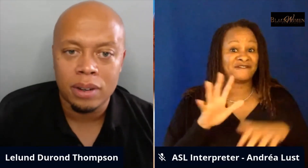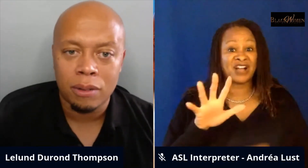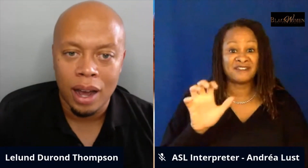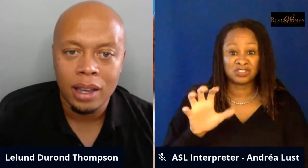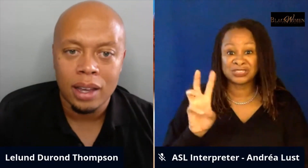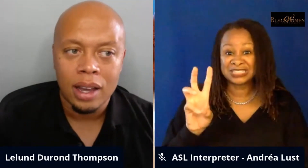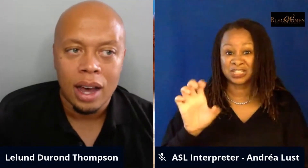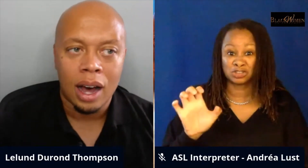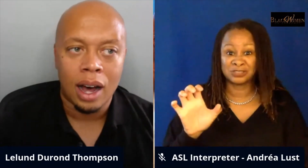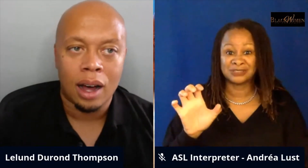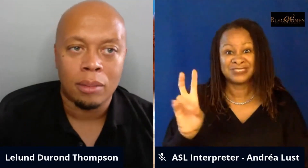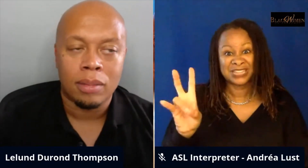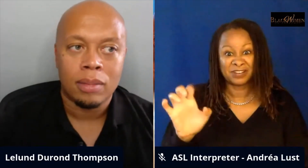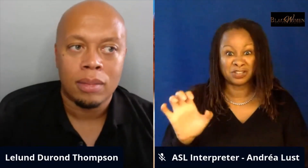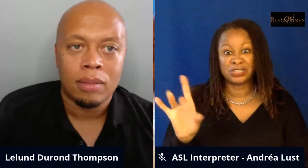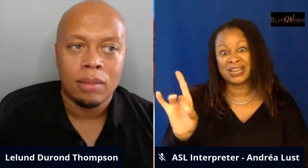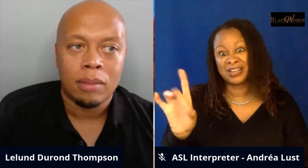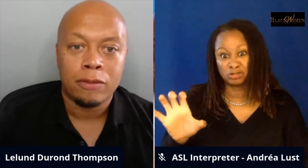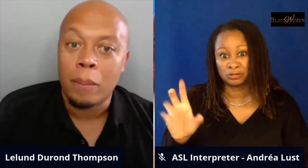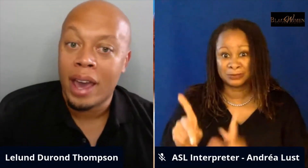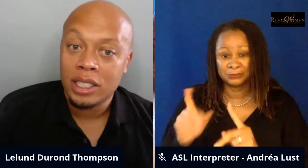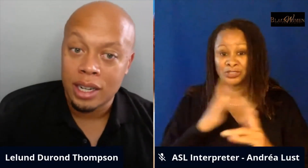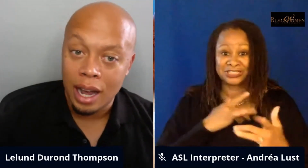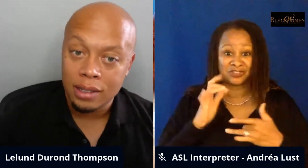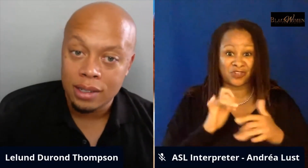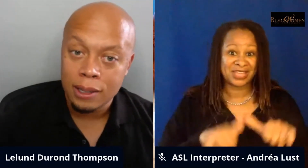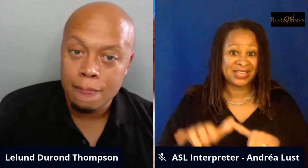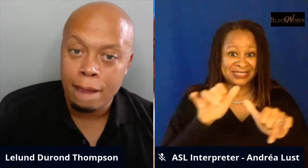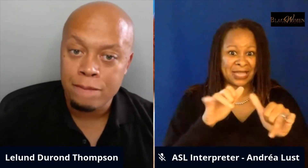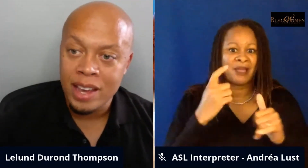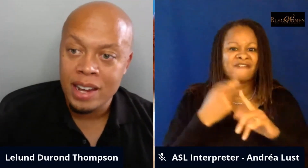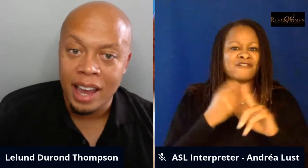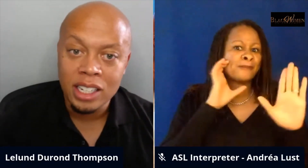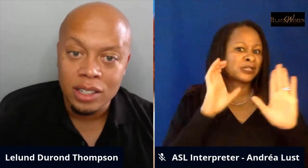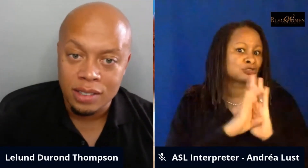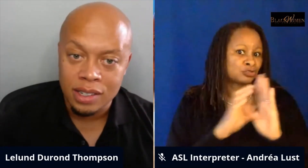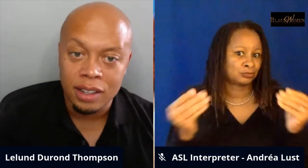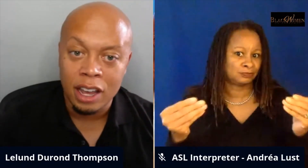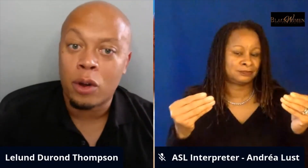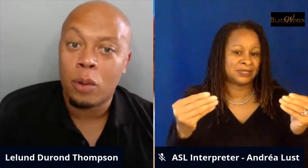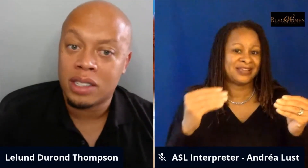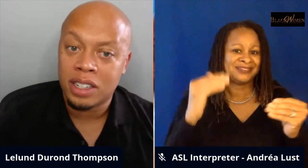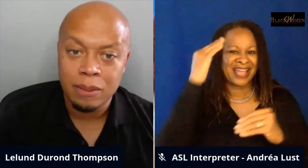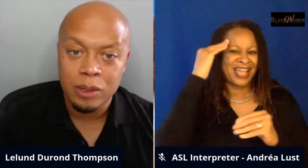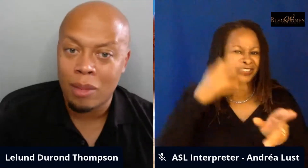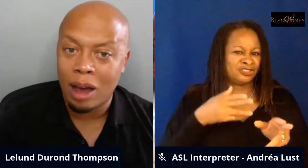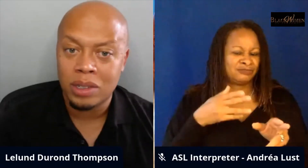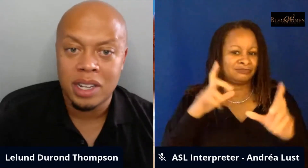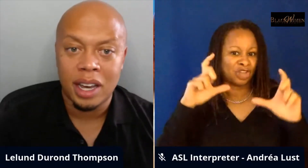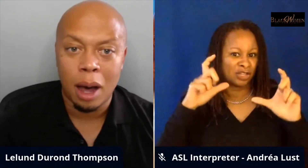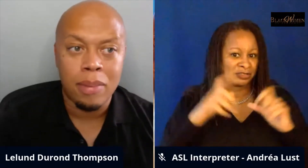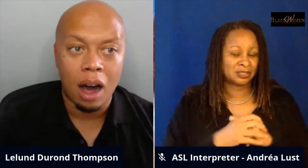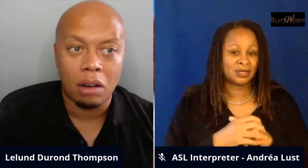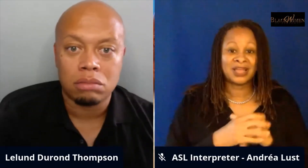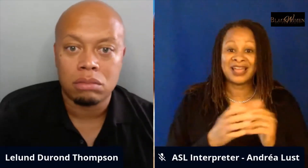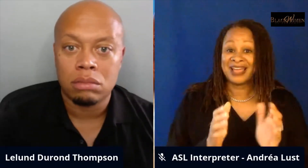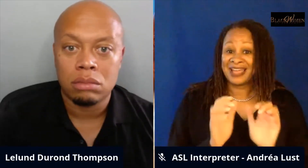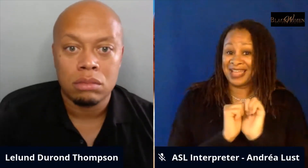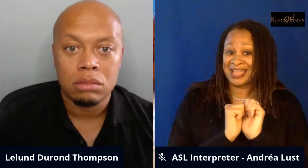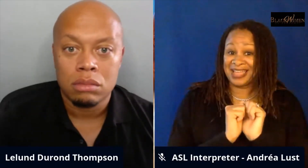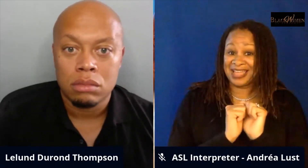people, right? From headshots. Then agents, they request tapes from, I would say,